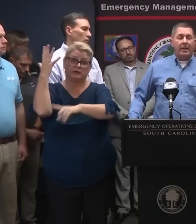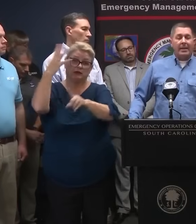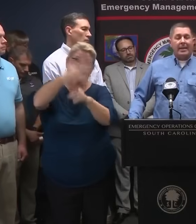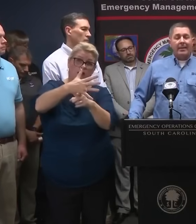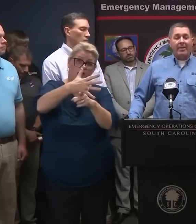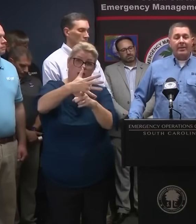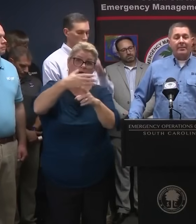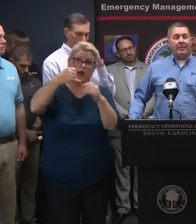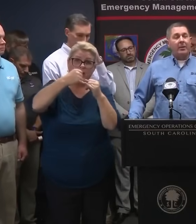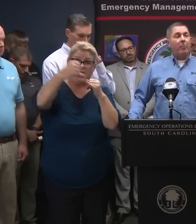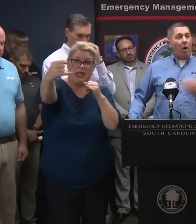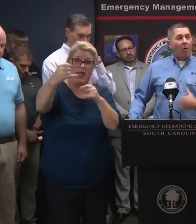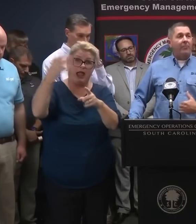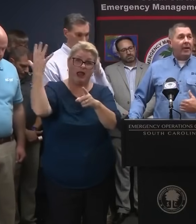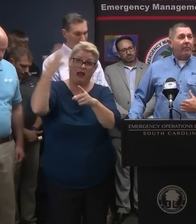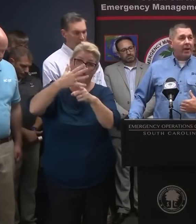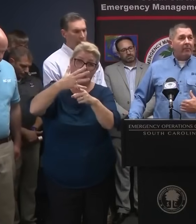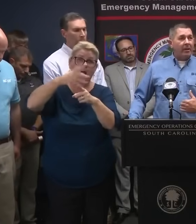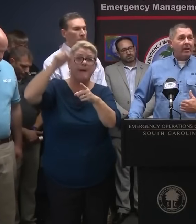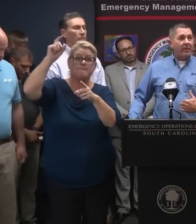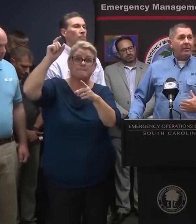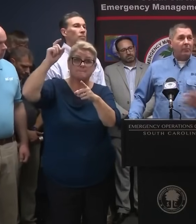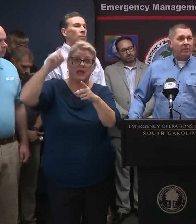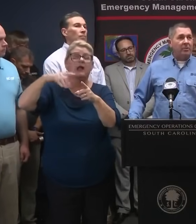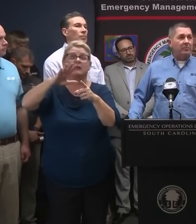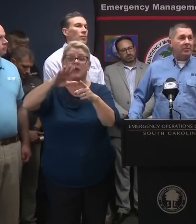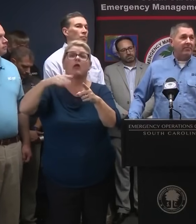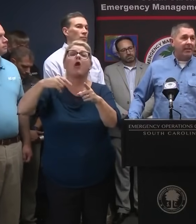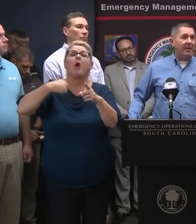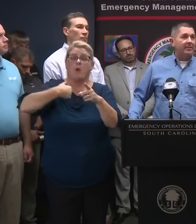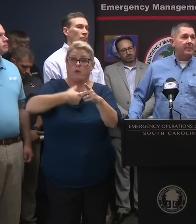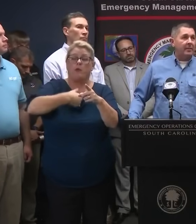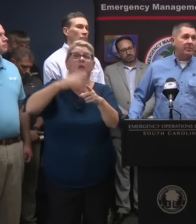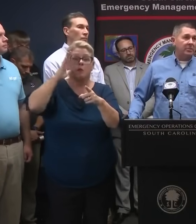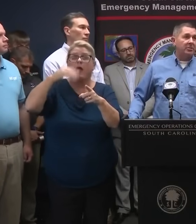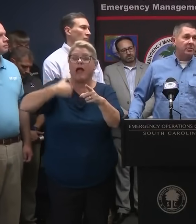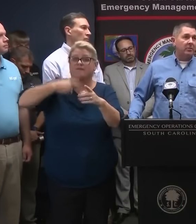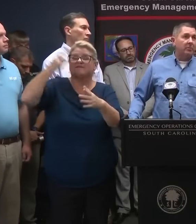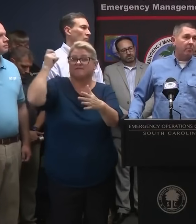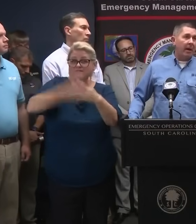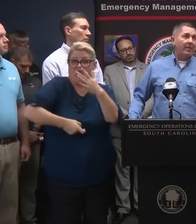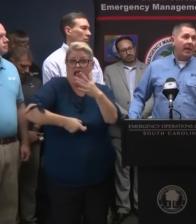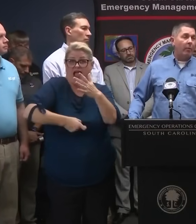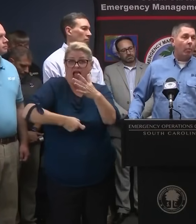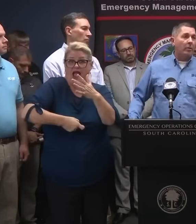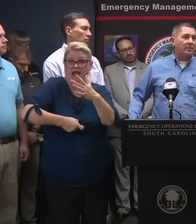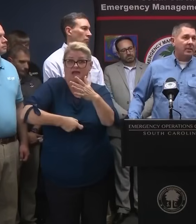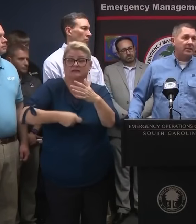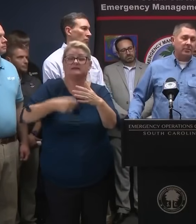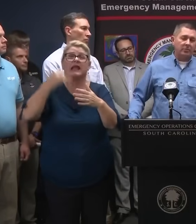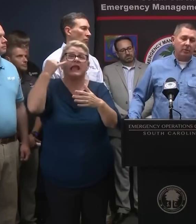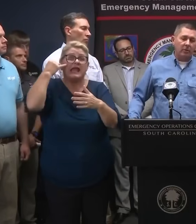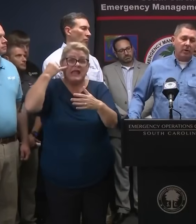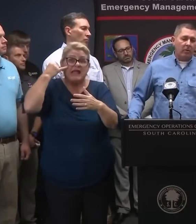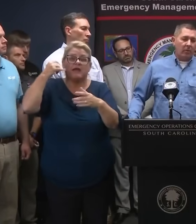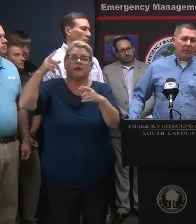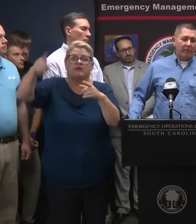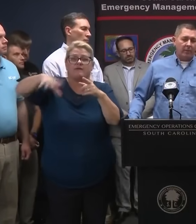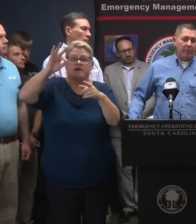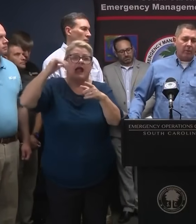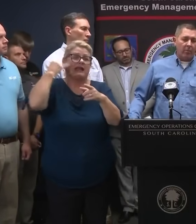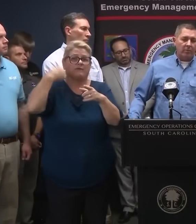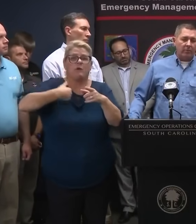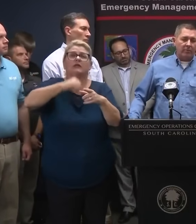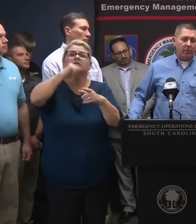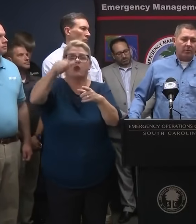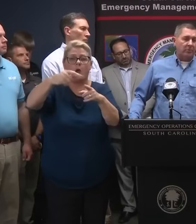line, if it doesn't come off that right of way, then we're subject to fines and censure by that organization. So we have a